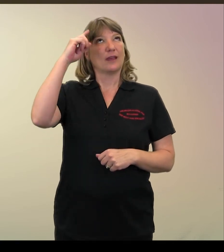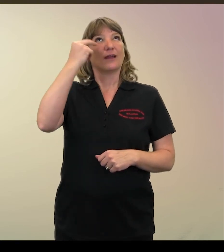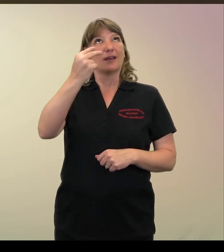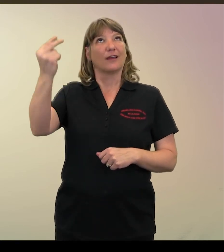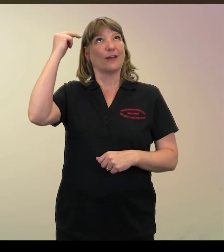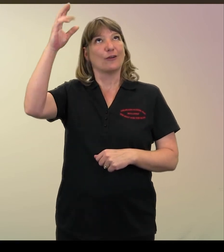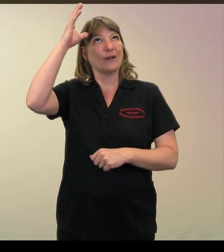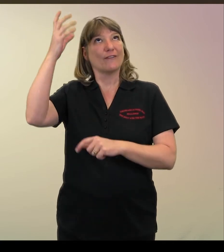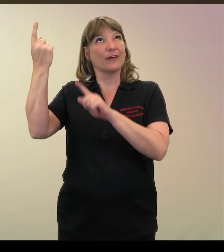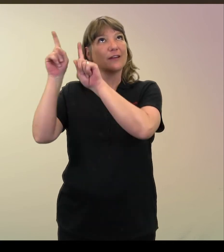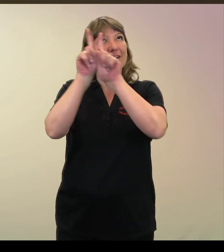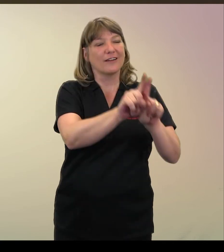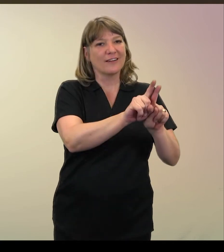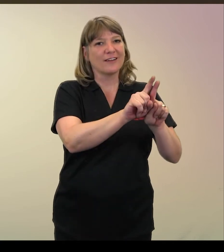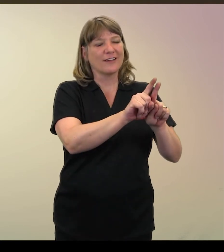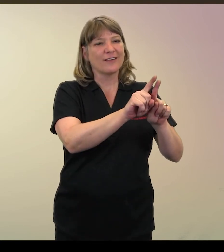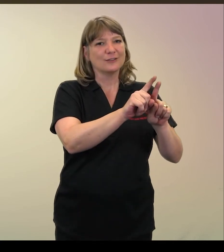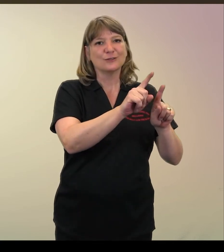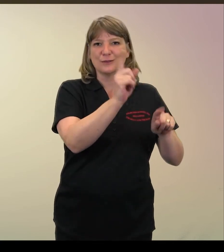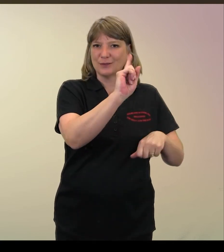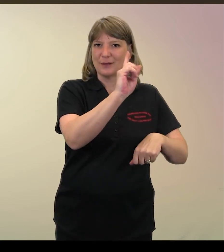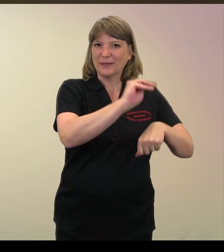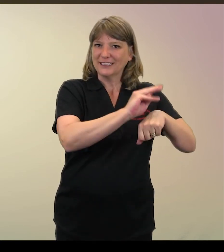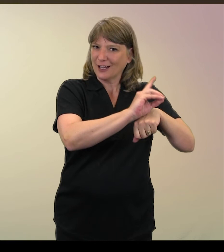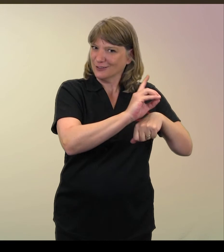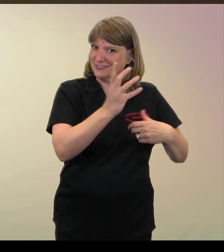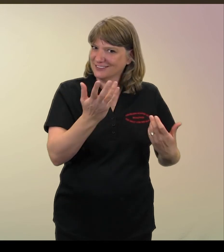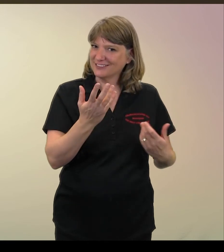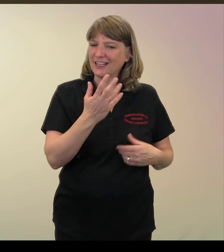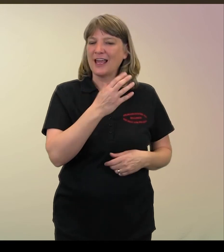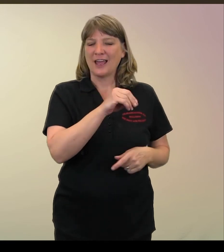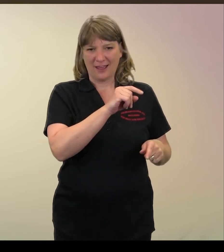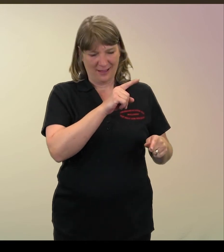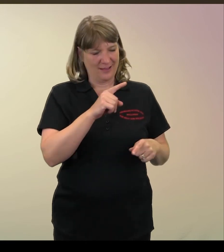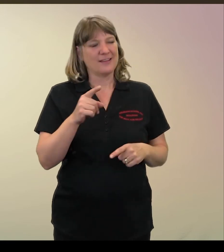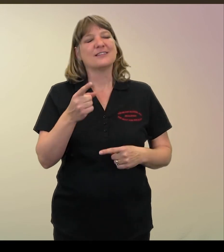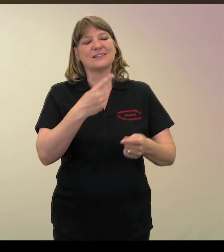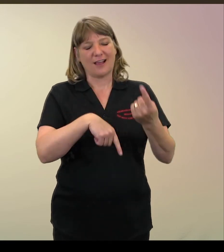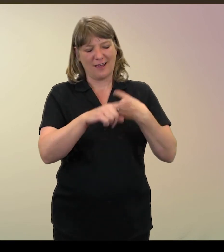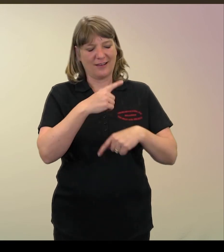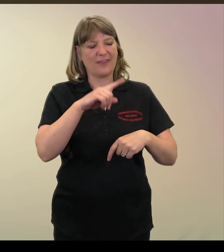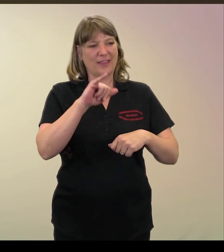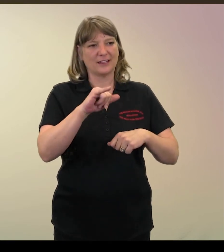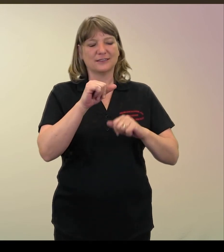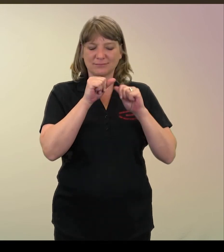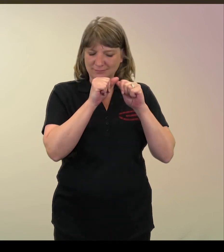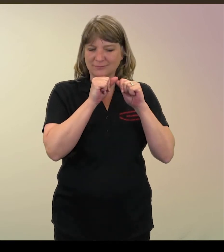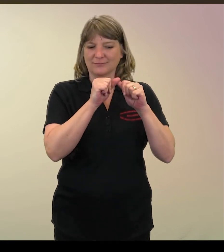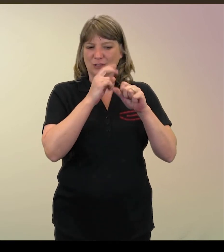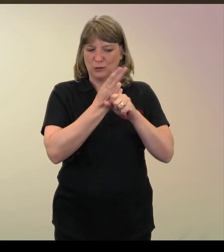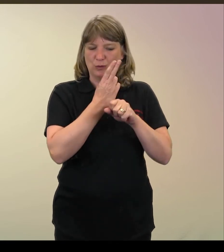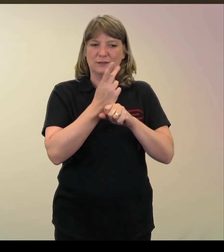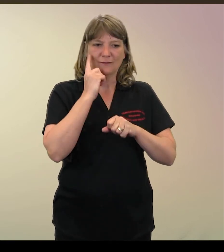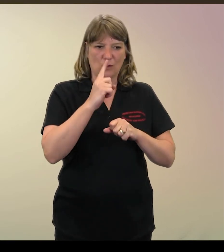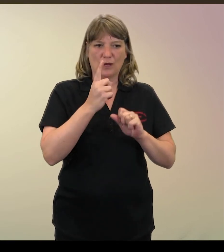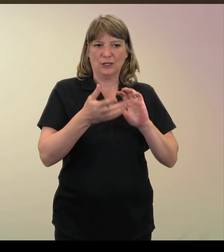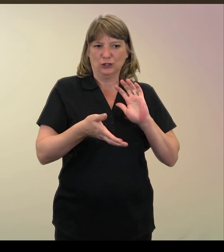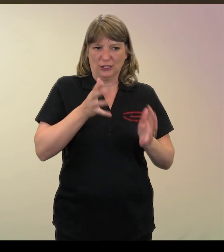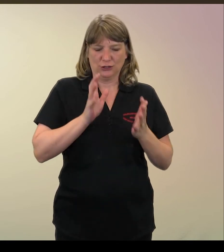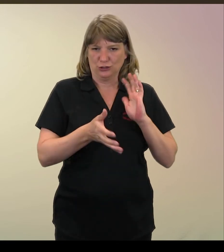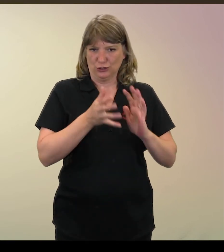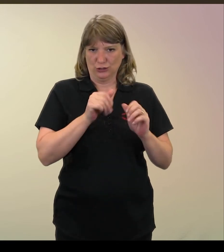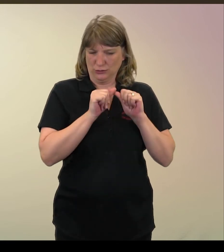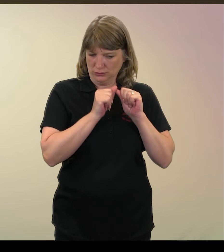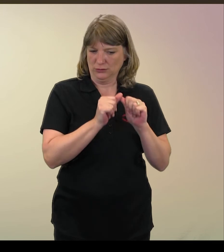associate their grandfathers taking them to McDonald's. You might also see this in sign language as a persistent use of a